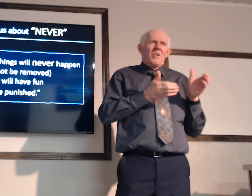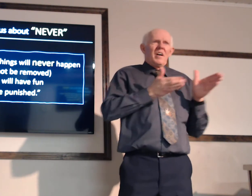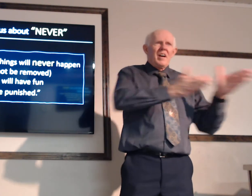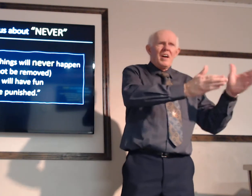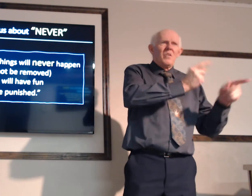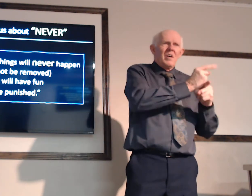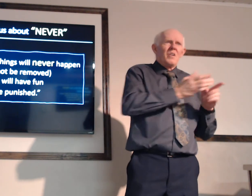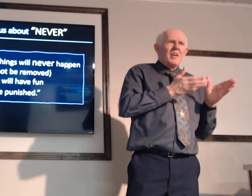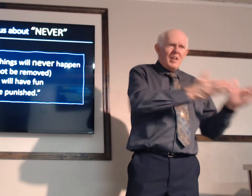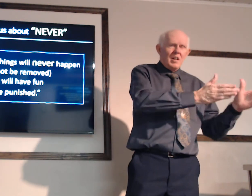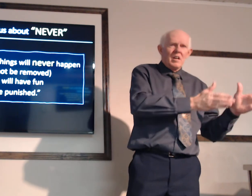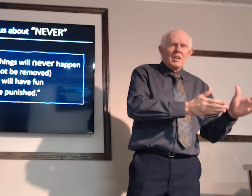with things in God's way.